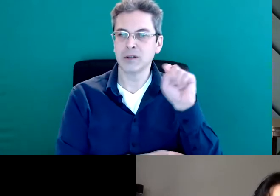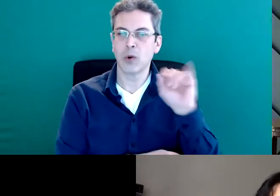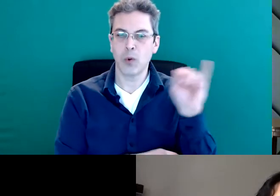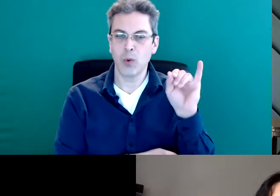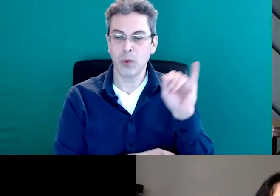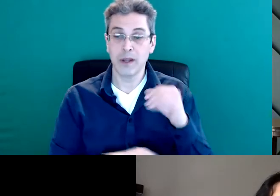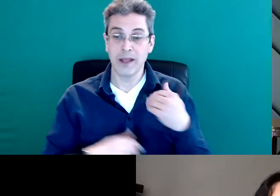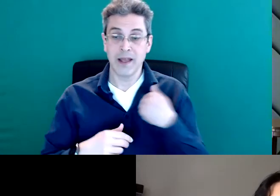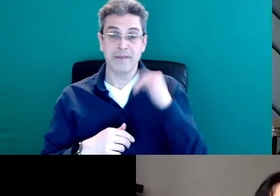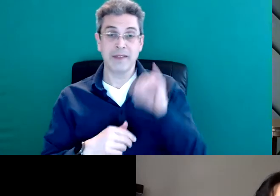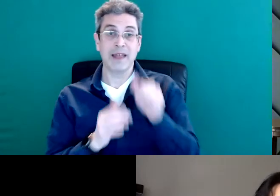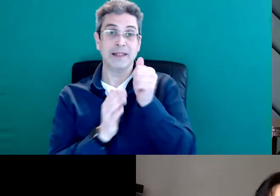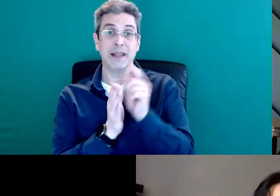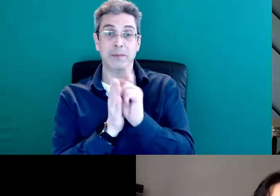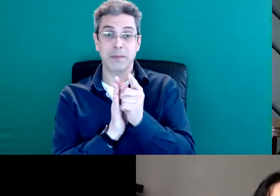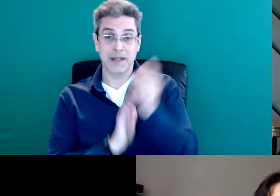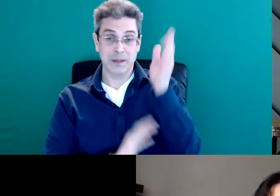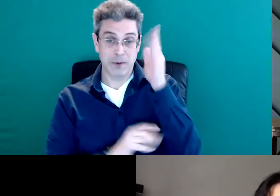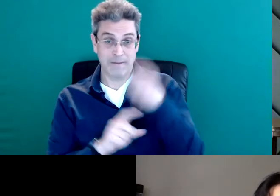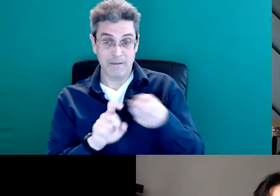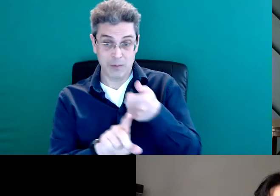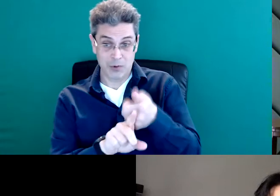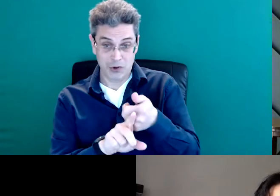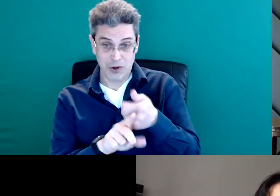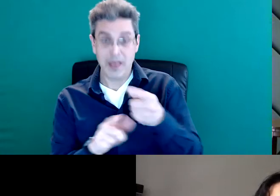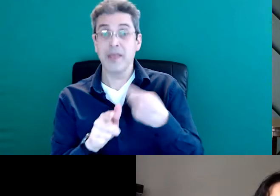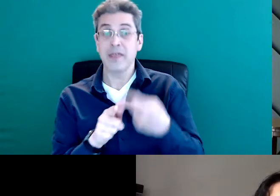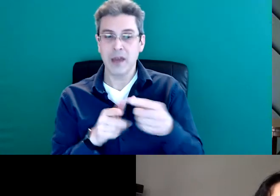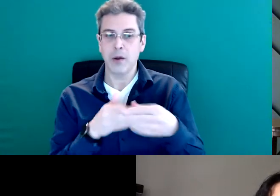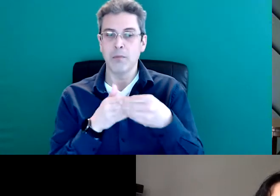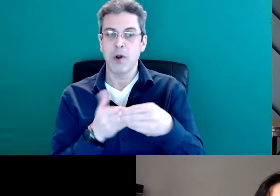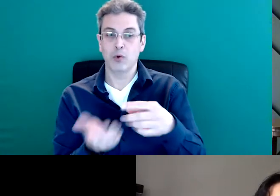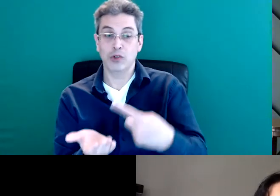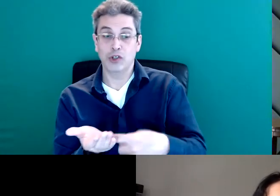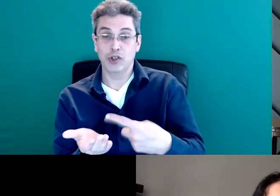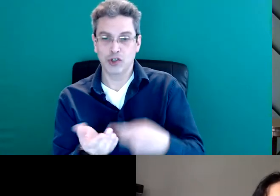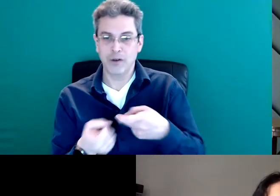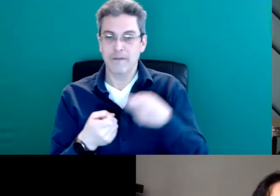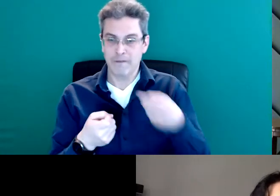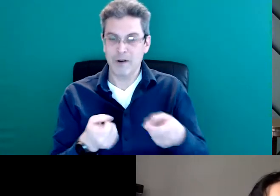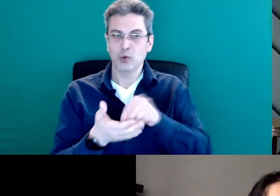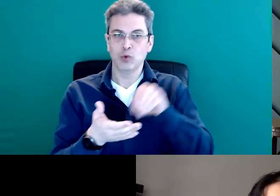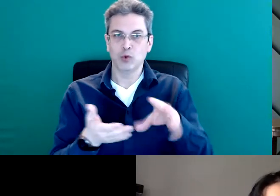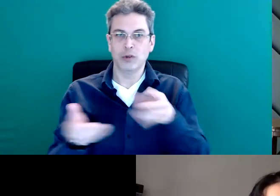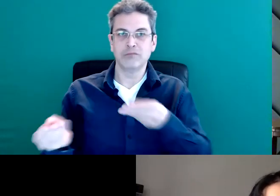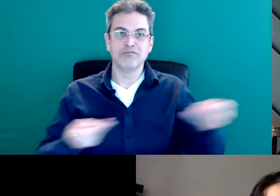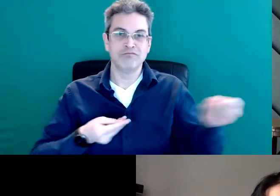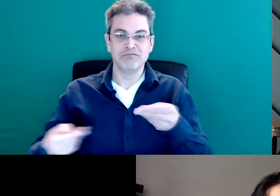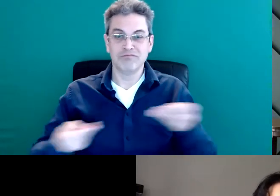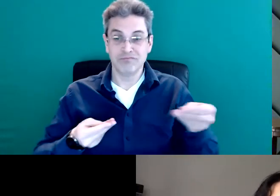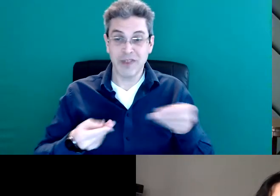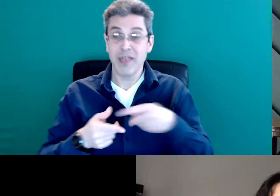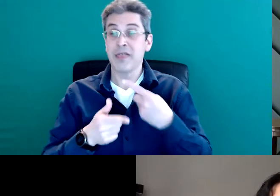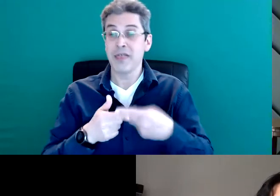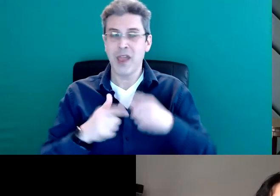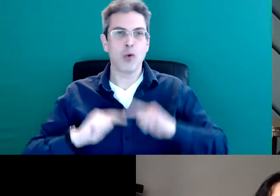Imani, followed by a moderated discussion with our student respondents. Towards the end, we will open up the floor for members of the community